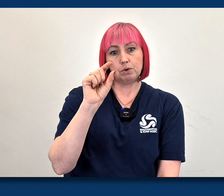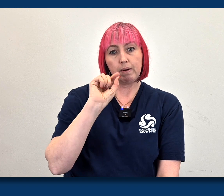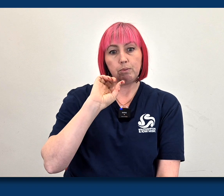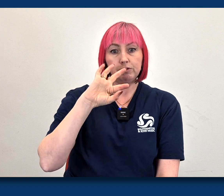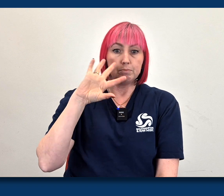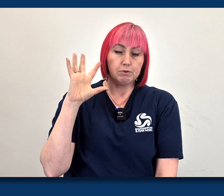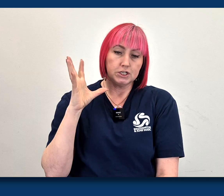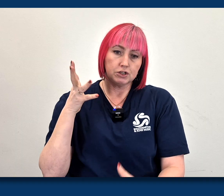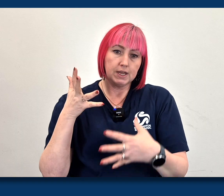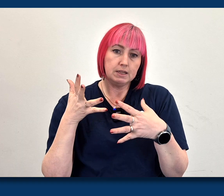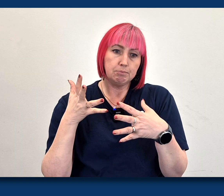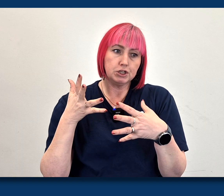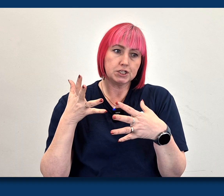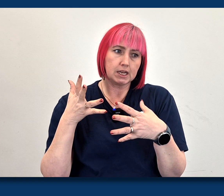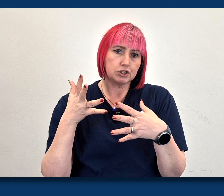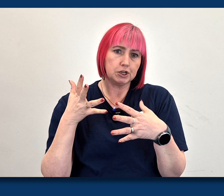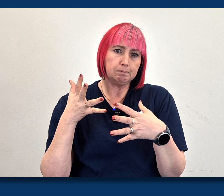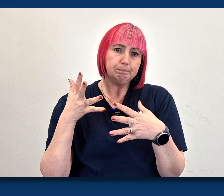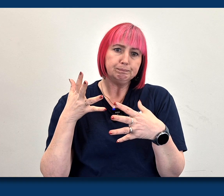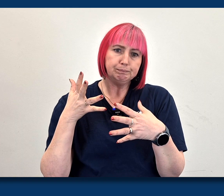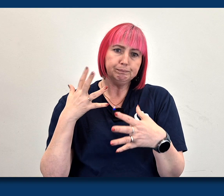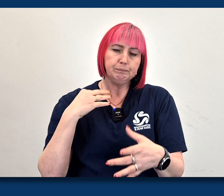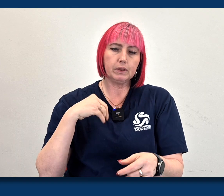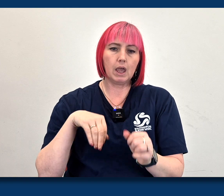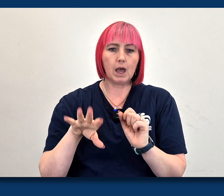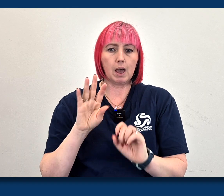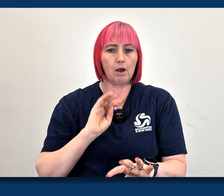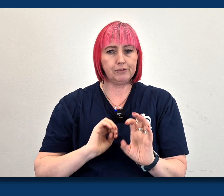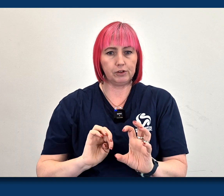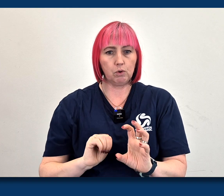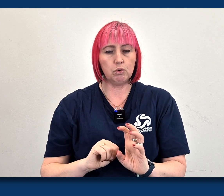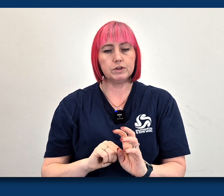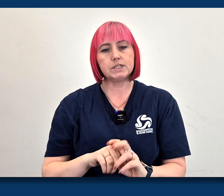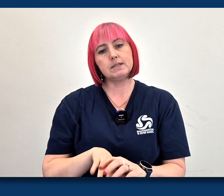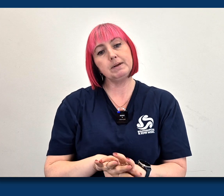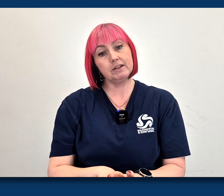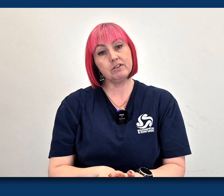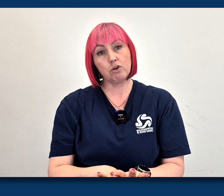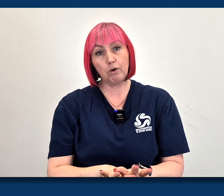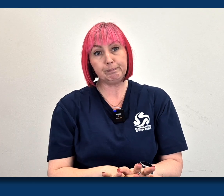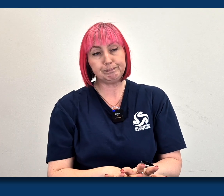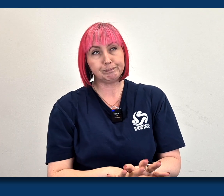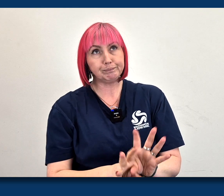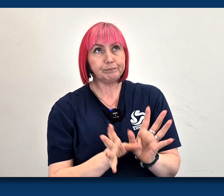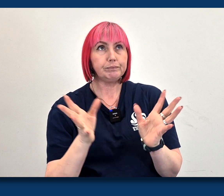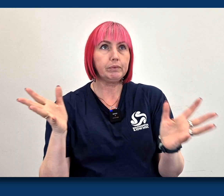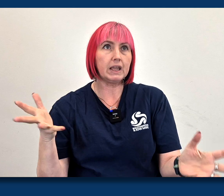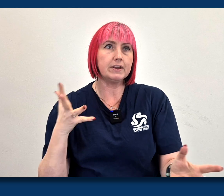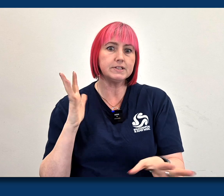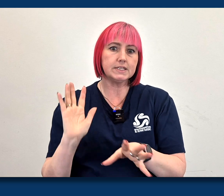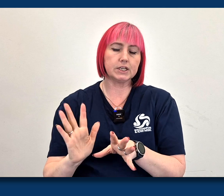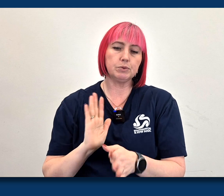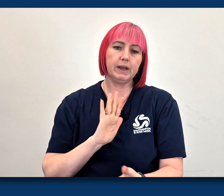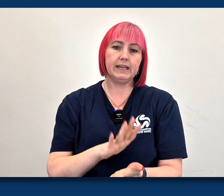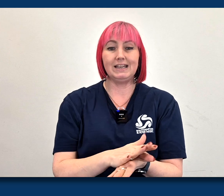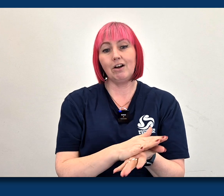was the bridge. So in the bridge section, after the chorus, in the middle of the song, there's a section where Lady Gaga